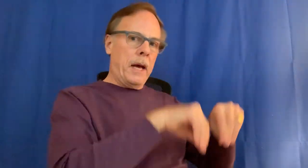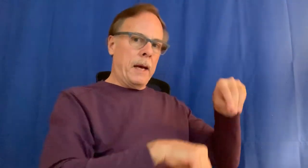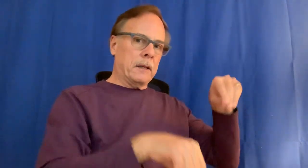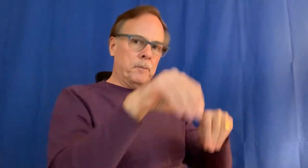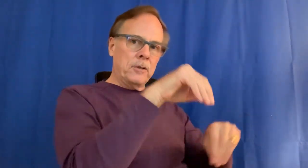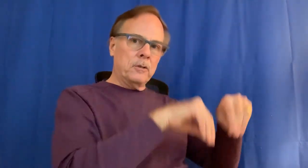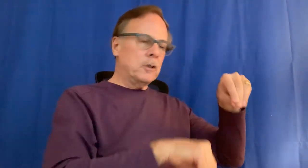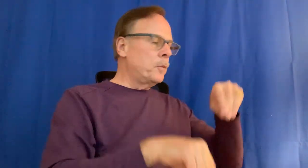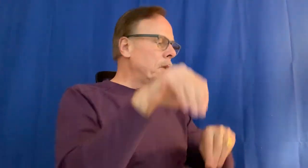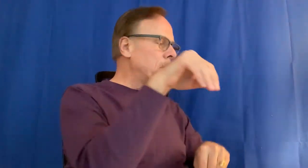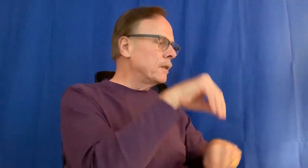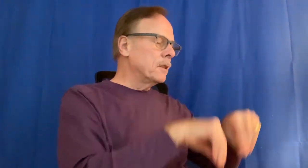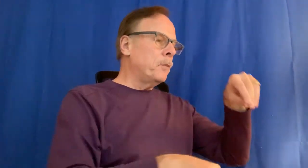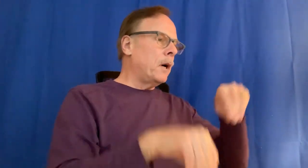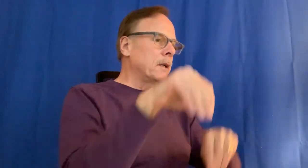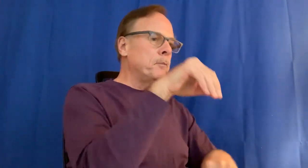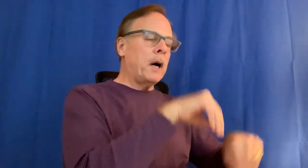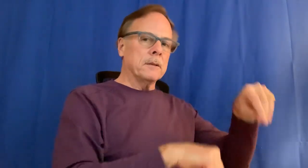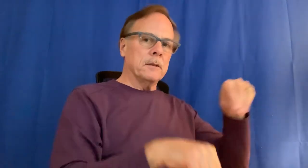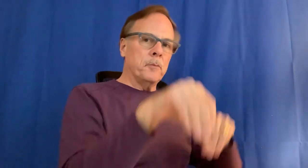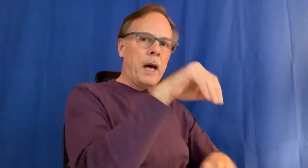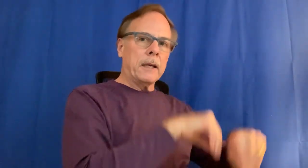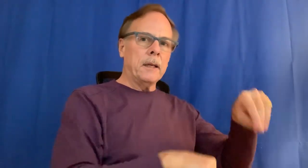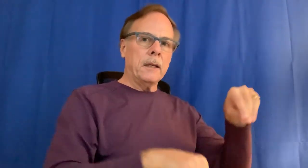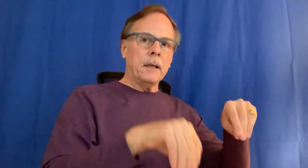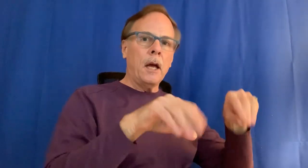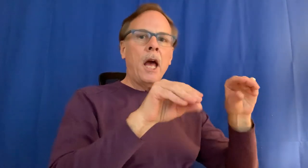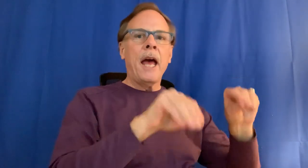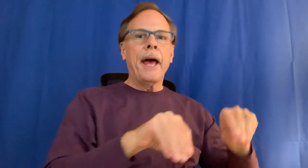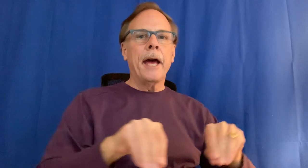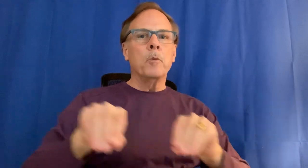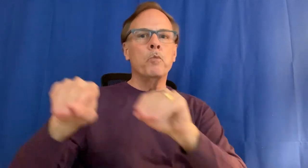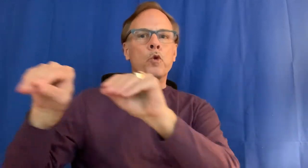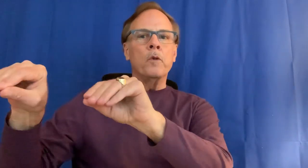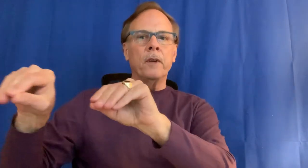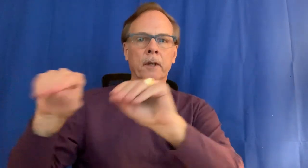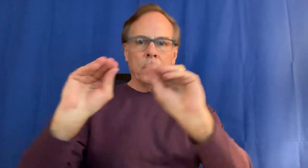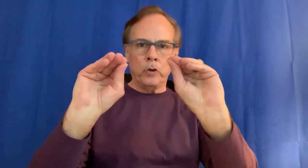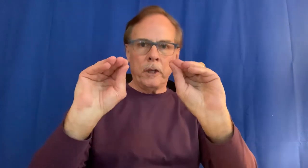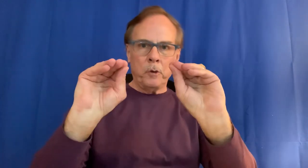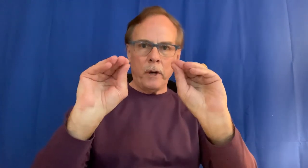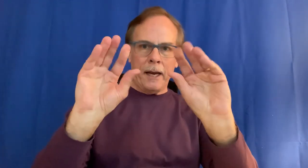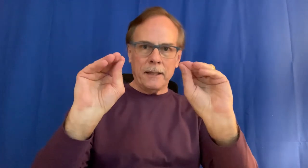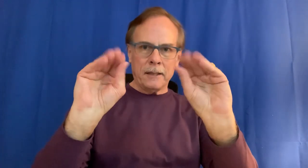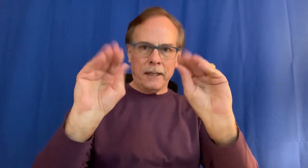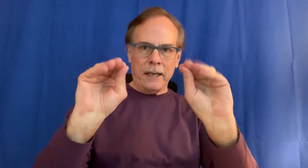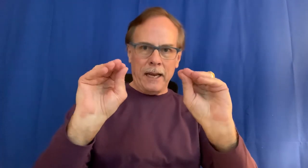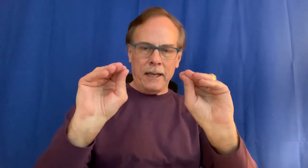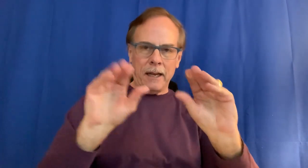pack. Imagine just putting things in boxes, packing and moving. You keep your hands like an hand